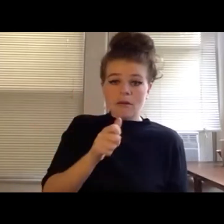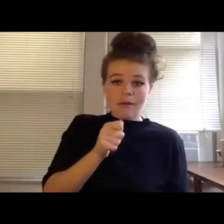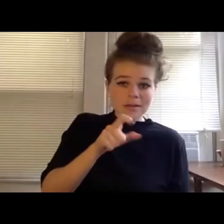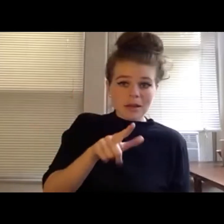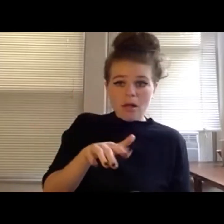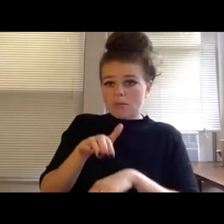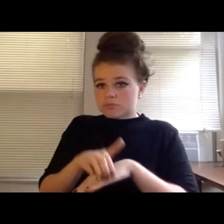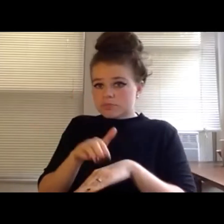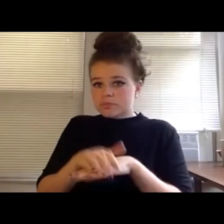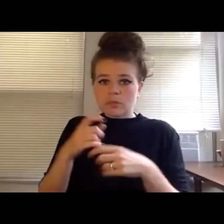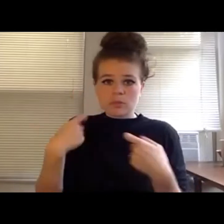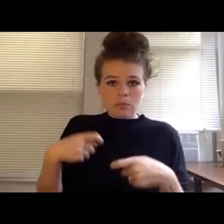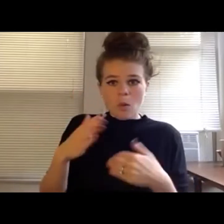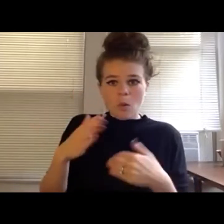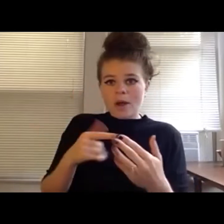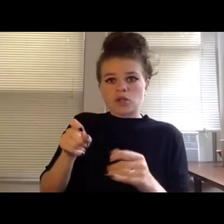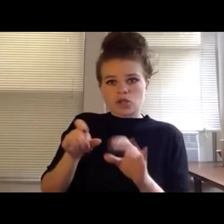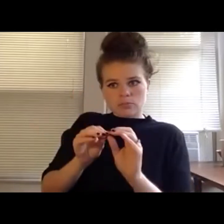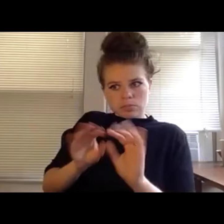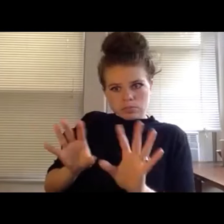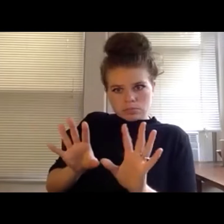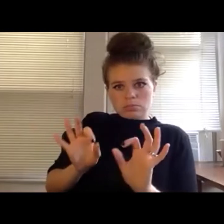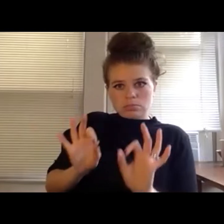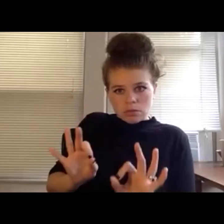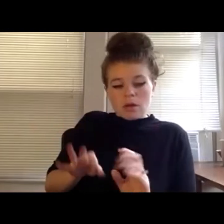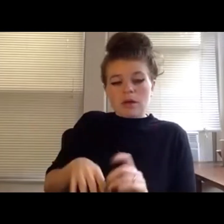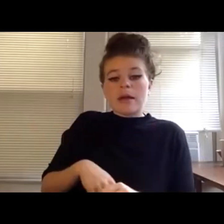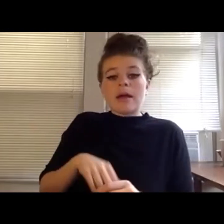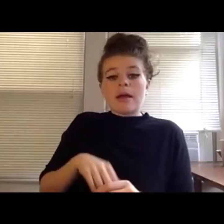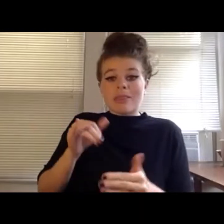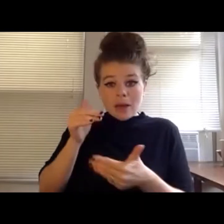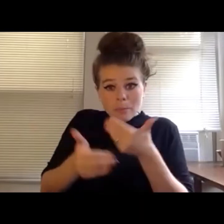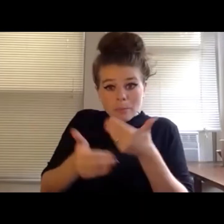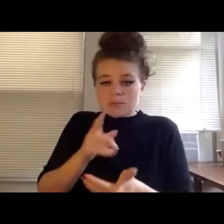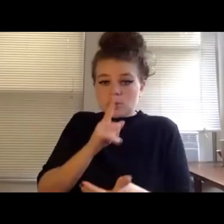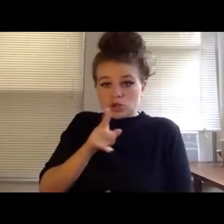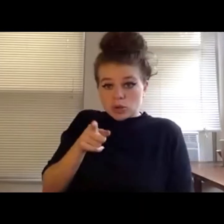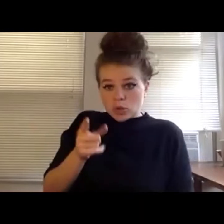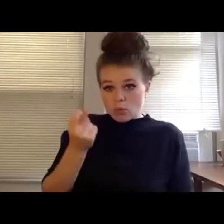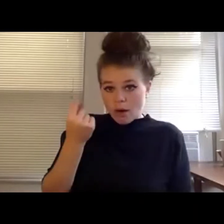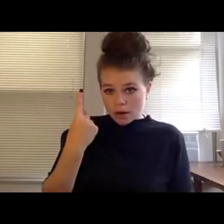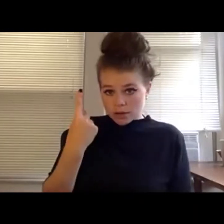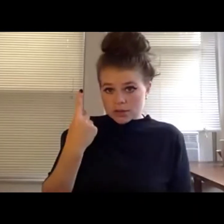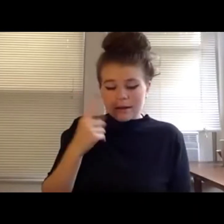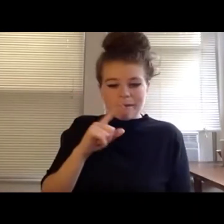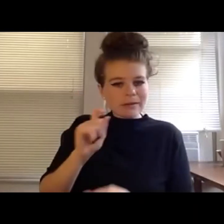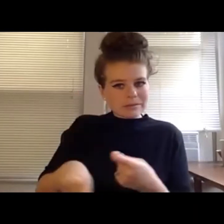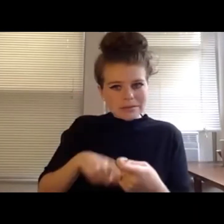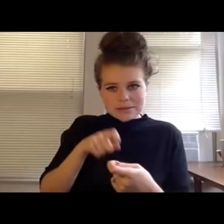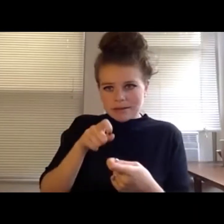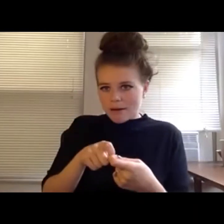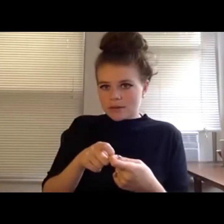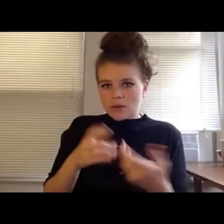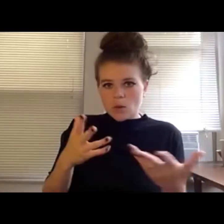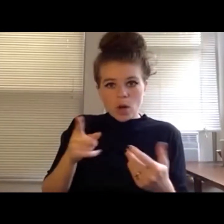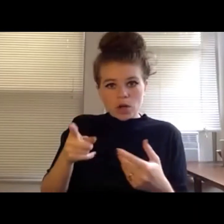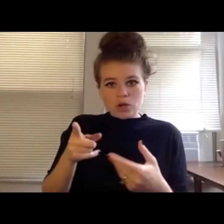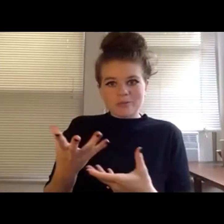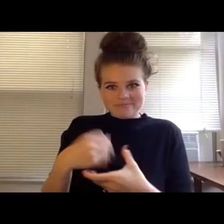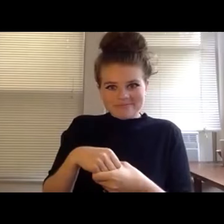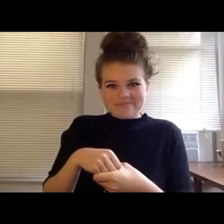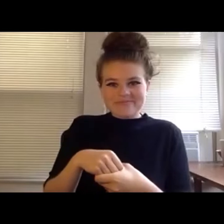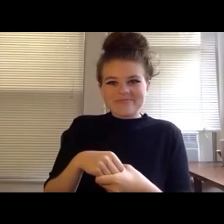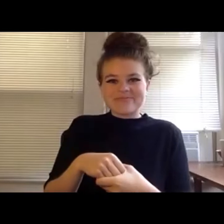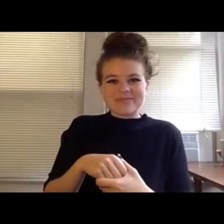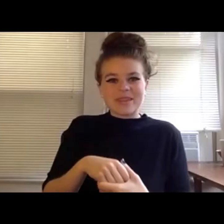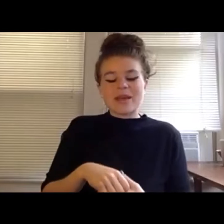informed consent process is to make sure that you understand exactly what you are getting yourself into